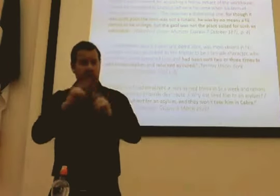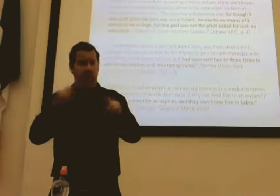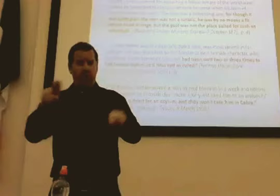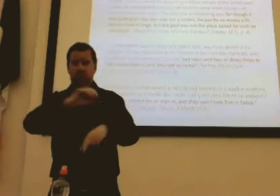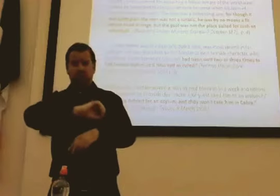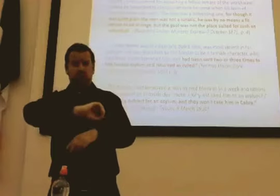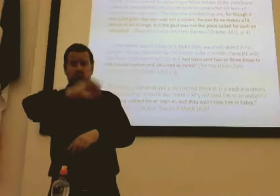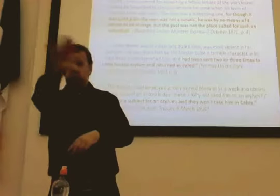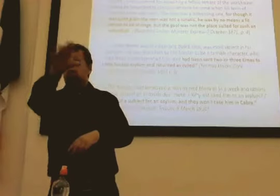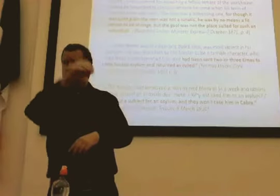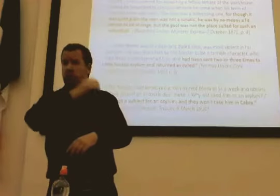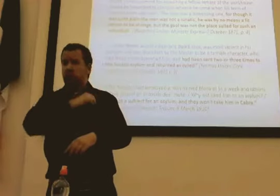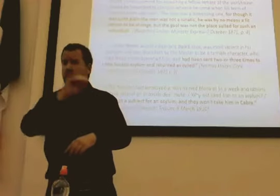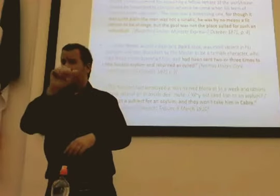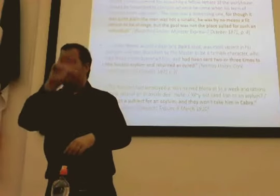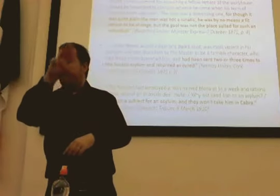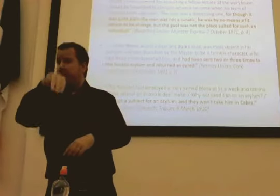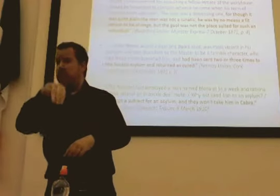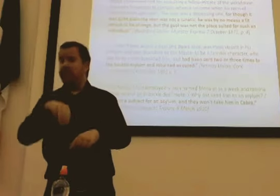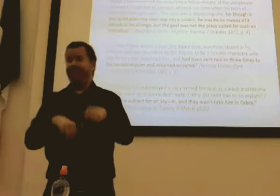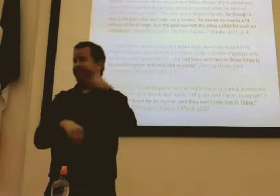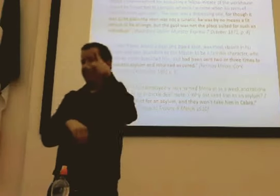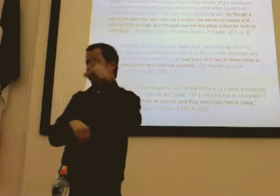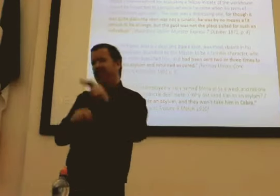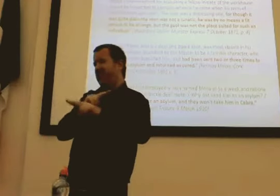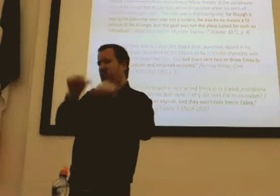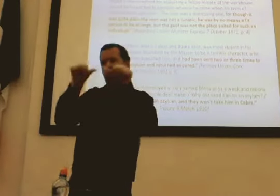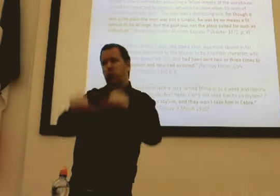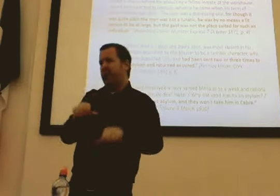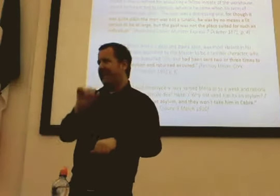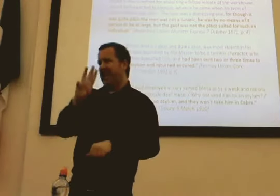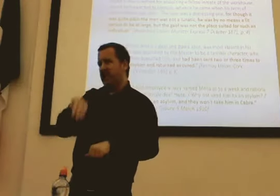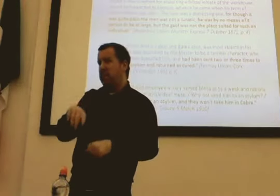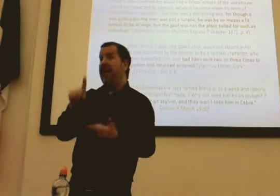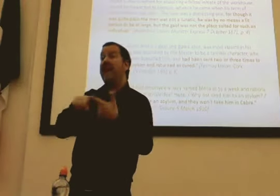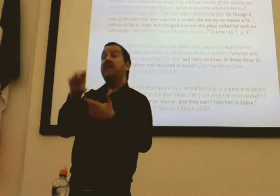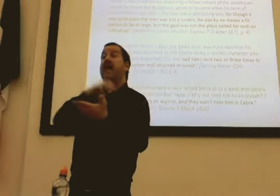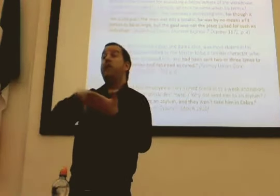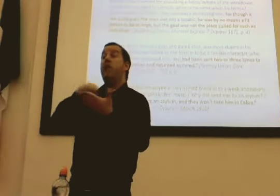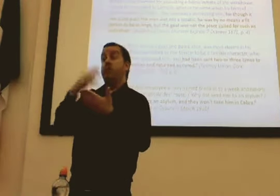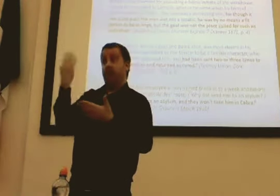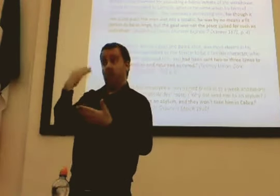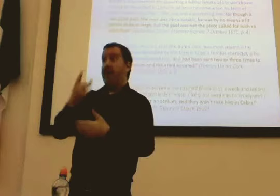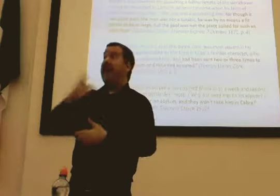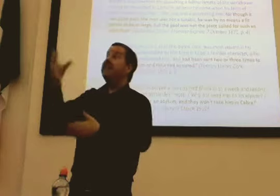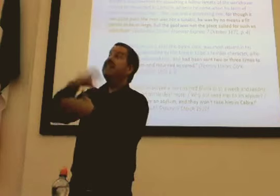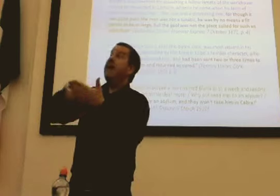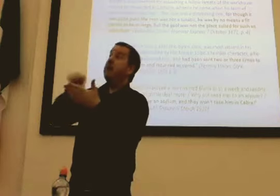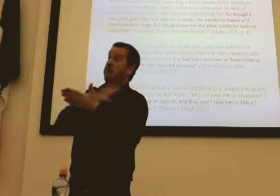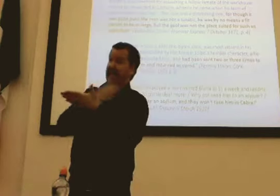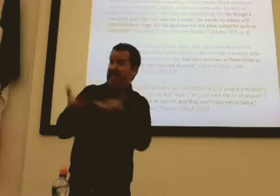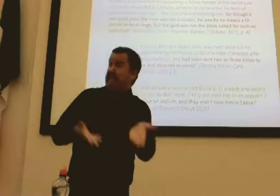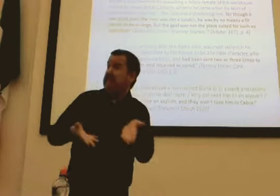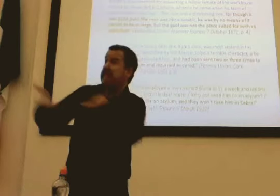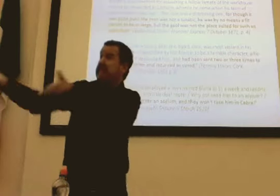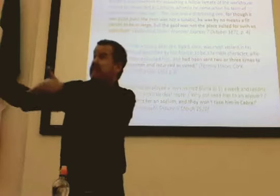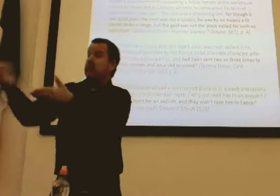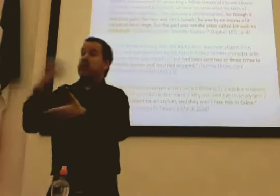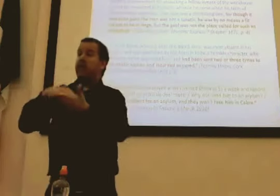Board of Guardians decided to send him to an asylum, but at the time, Cabra